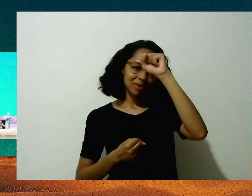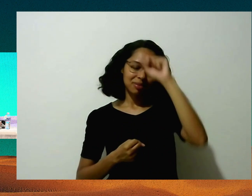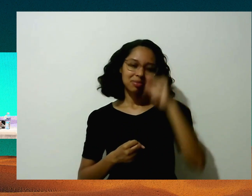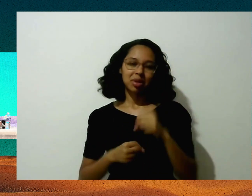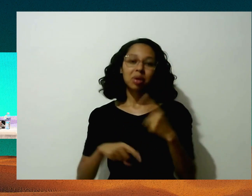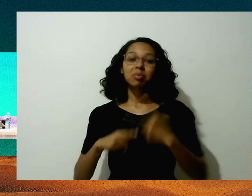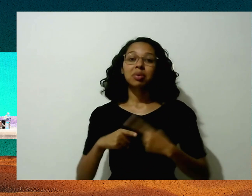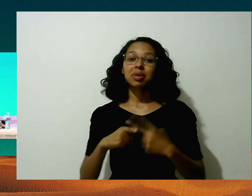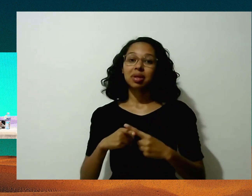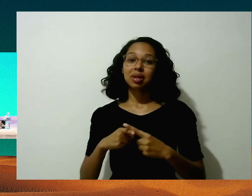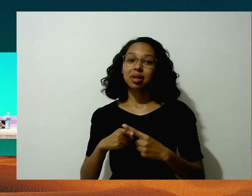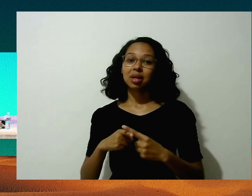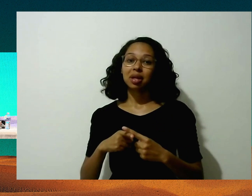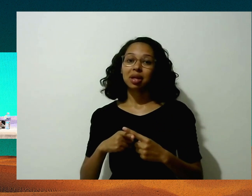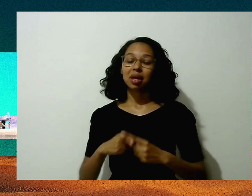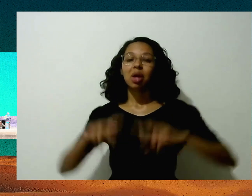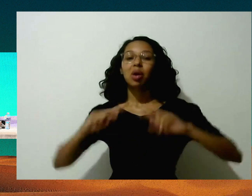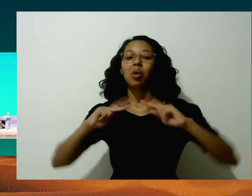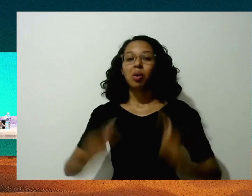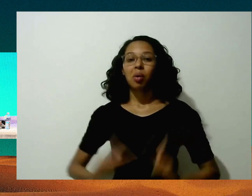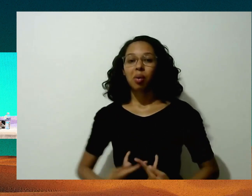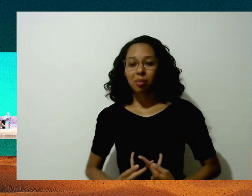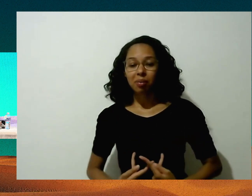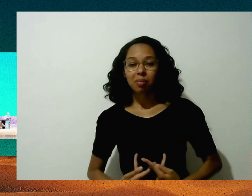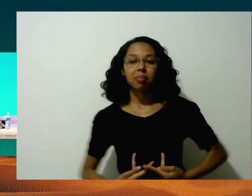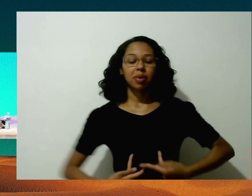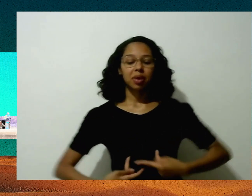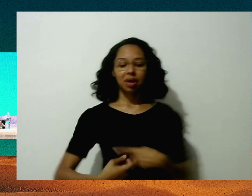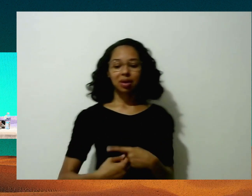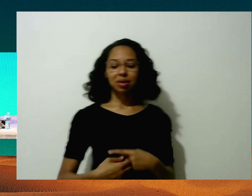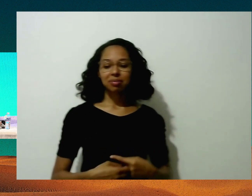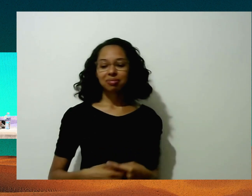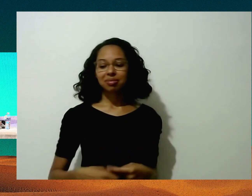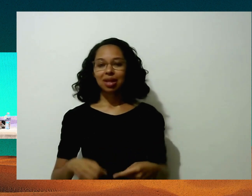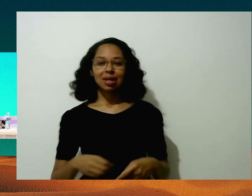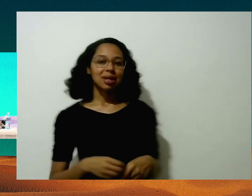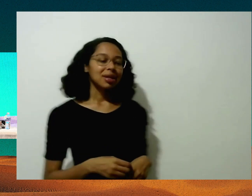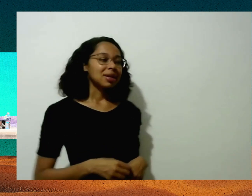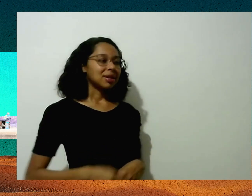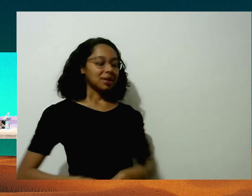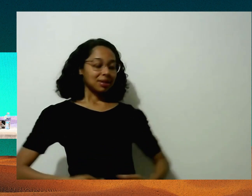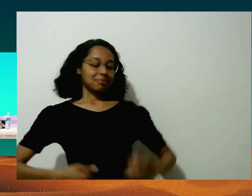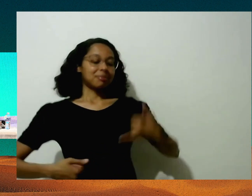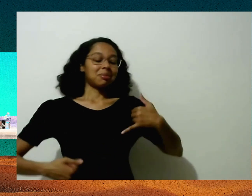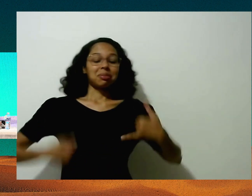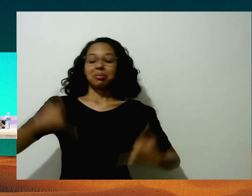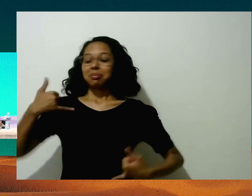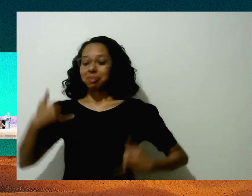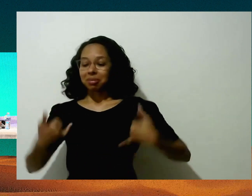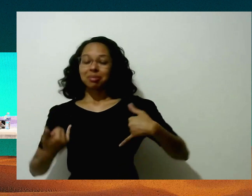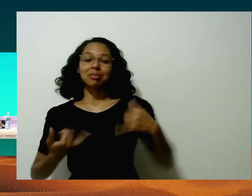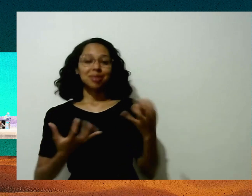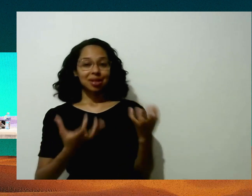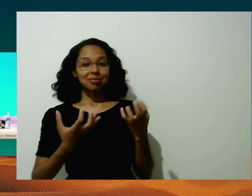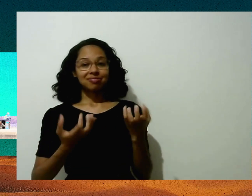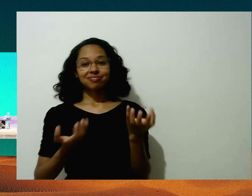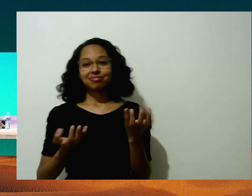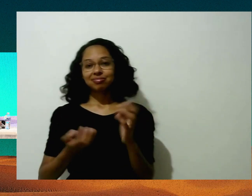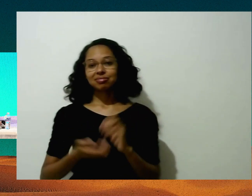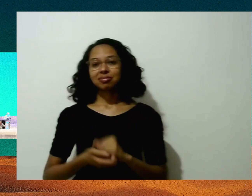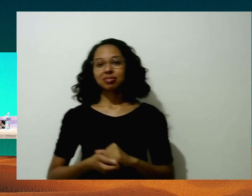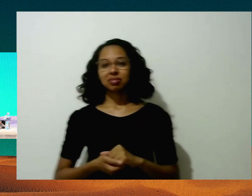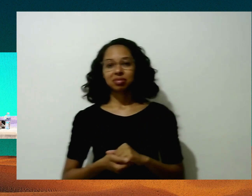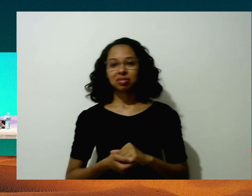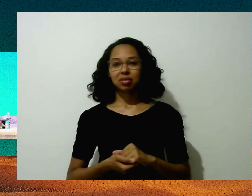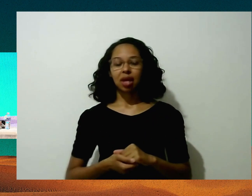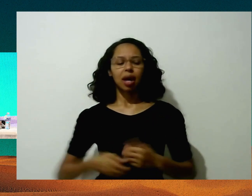caminho de Caim. Because man always wants to follow the path of Cain. Com bom coração, querendo dar o melhor de si para Deus. With a good